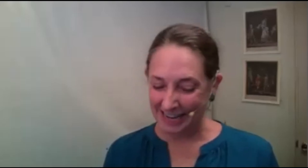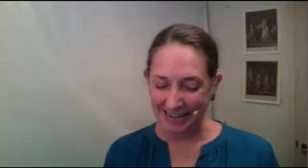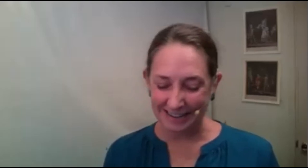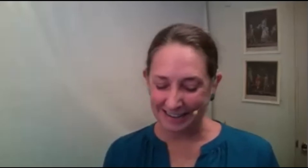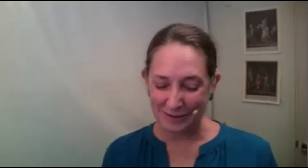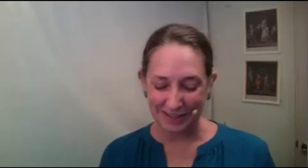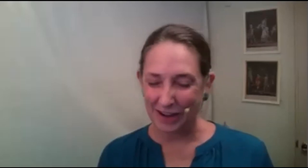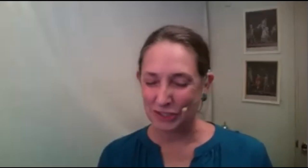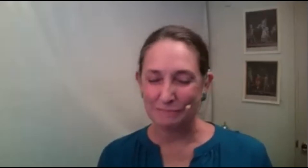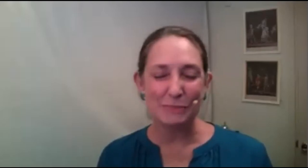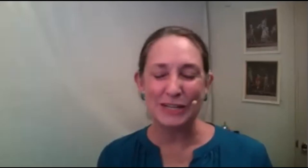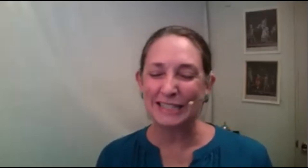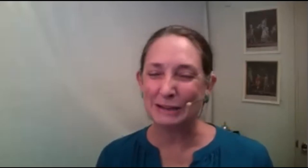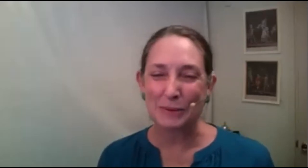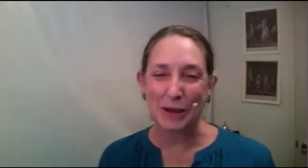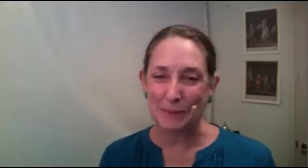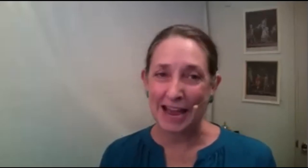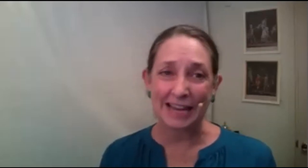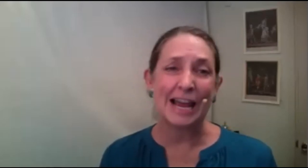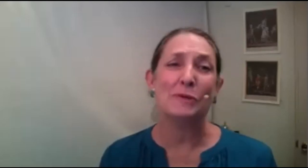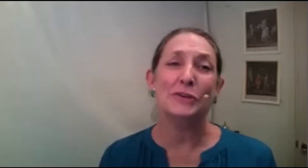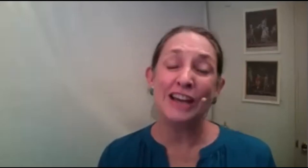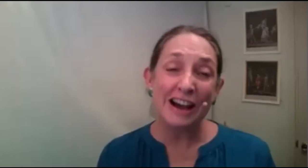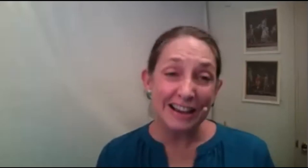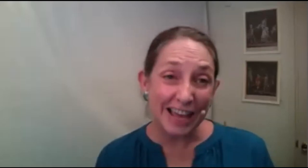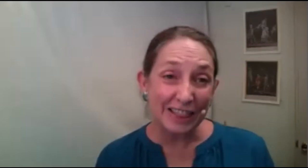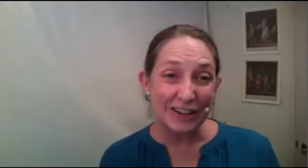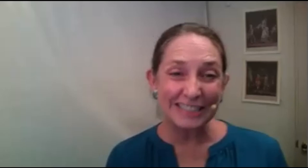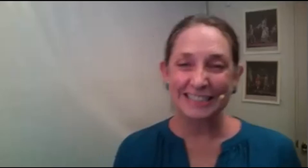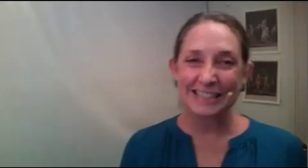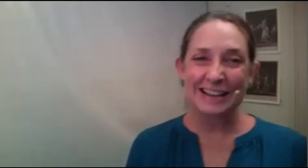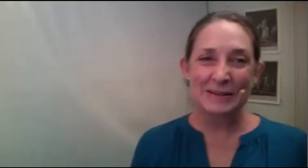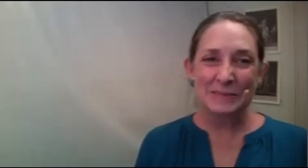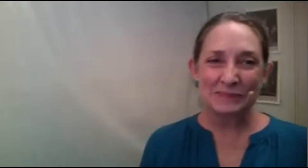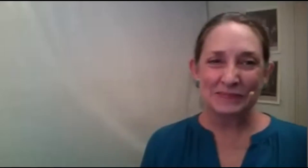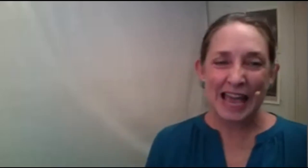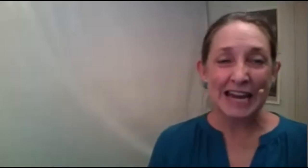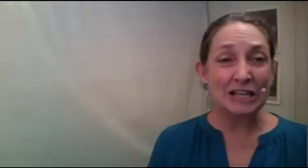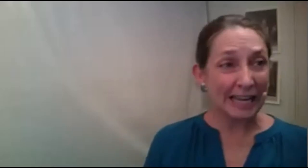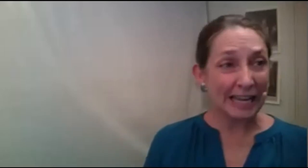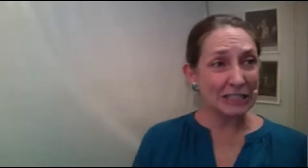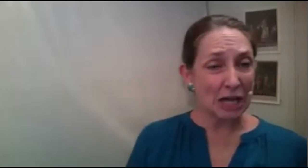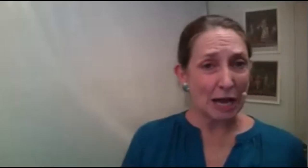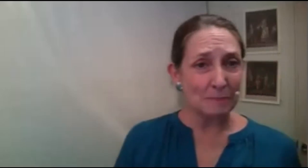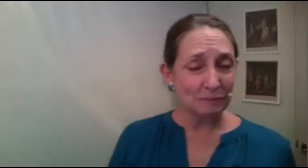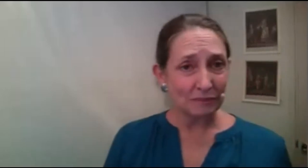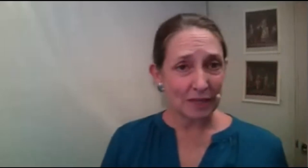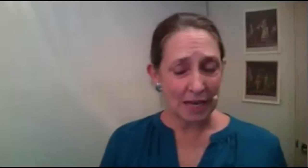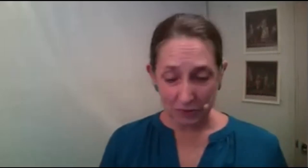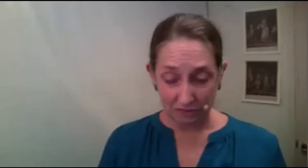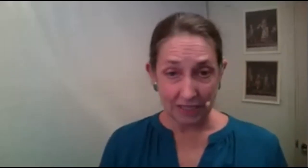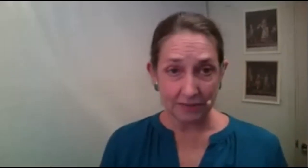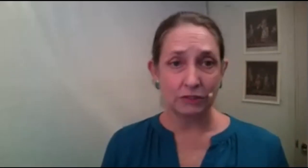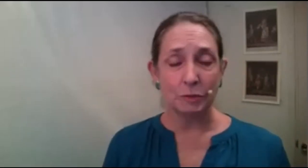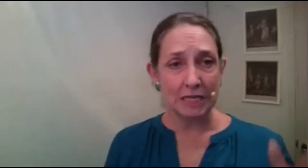at it. And oh my gosh, the memories that it brought back and how young they looked. And he glanced up. He